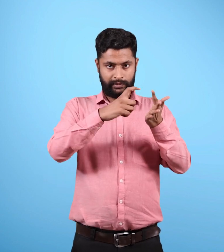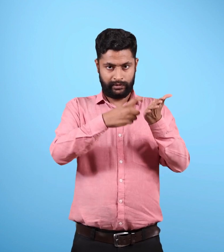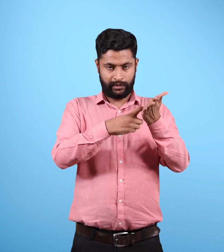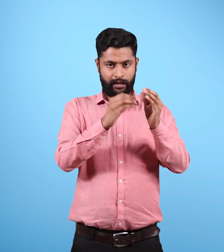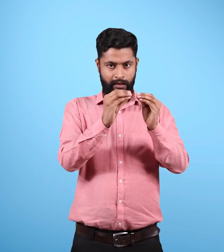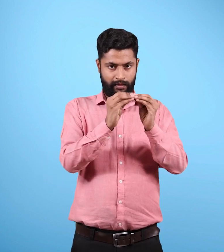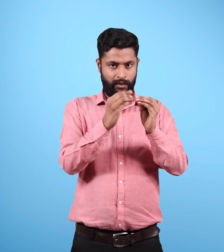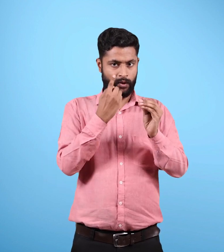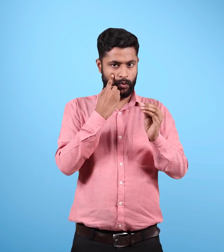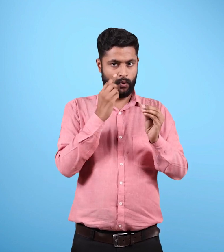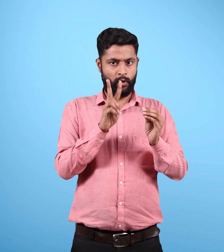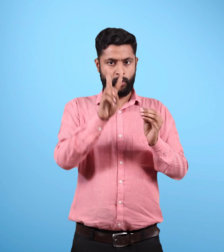Herbivore,